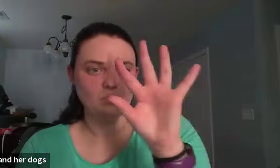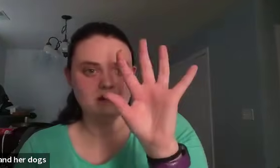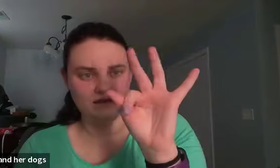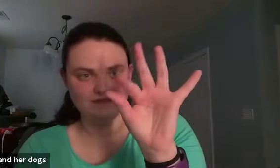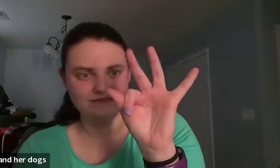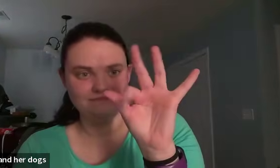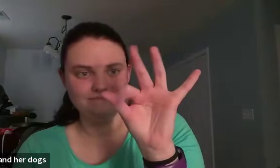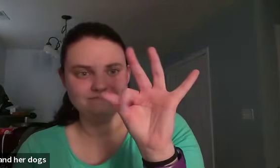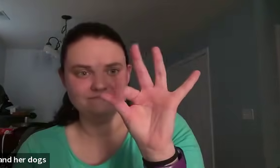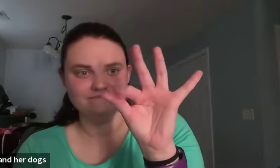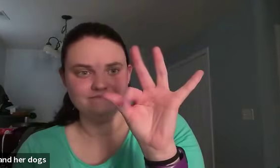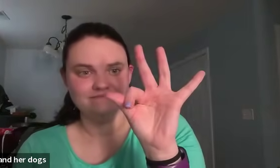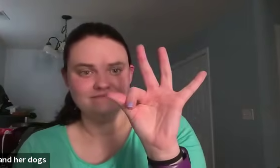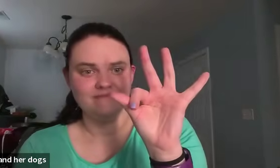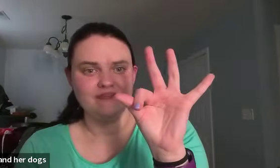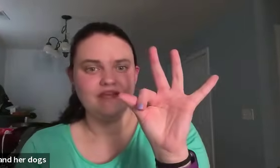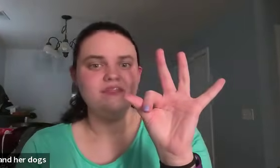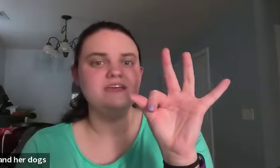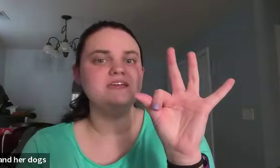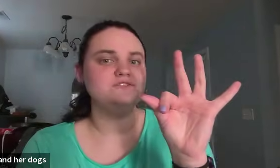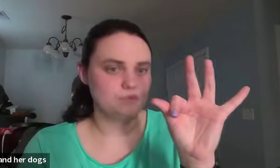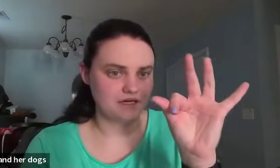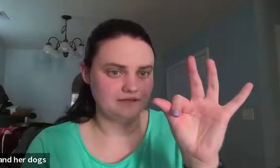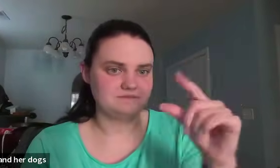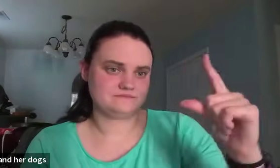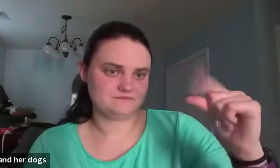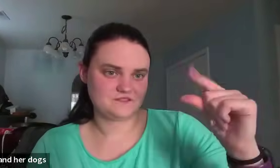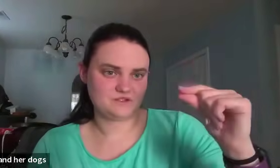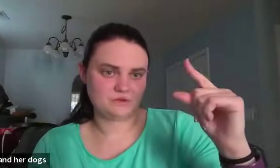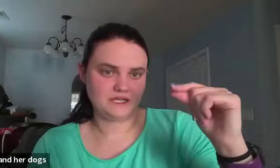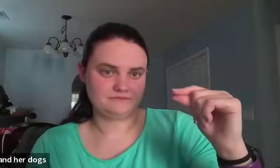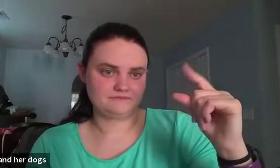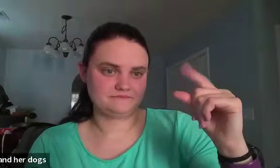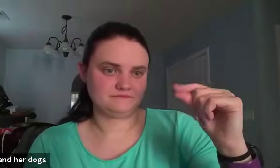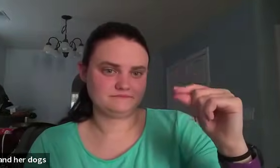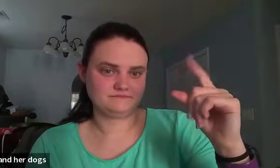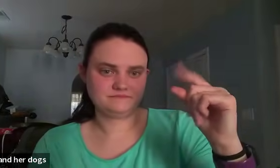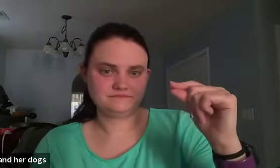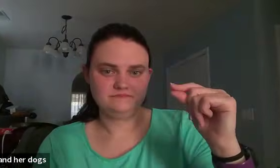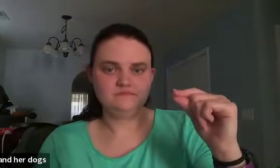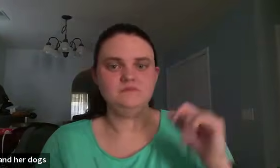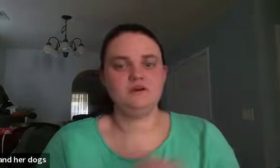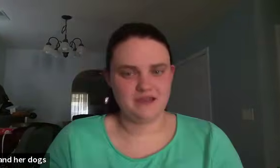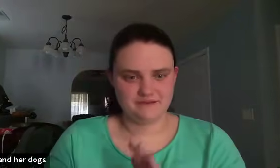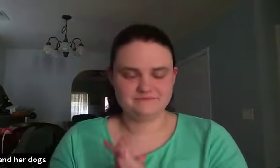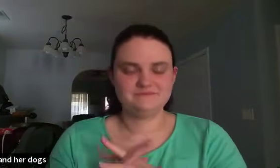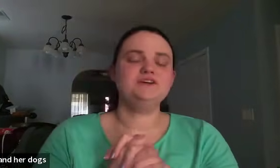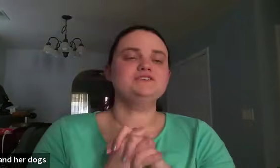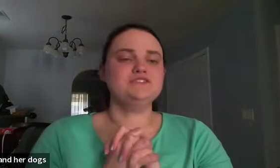or 19, and then 20. 20. Okay,